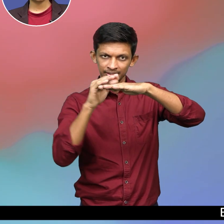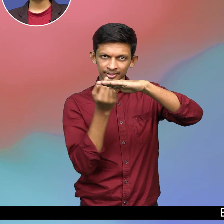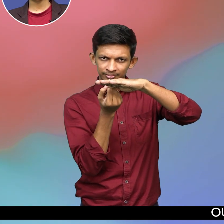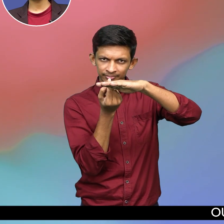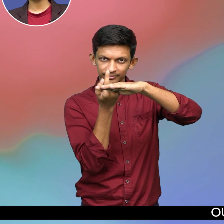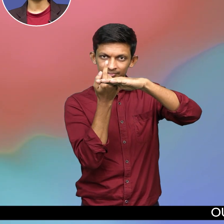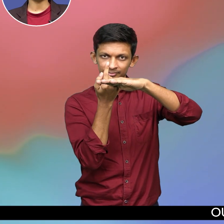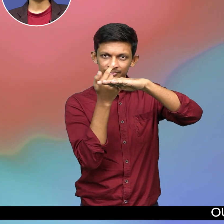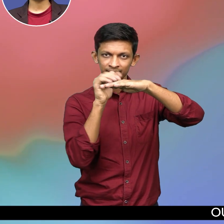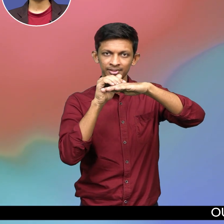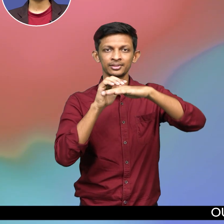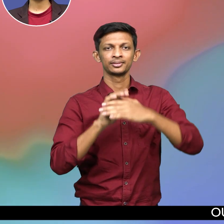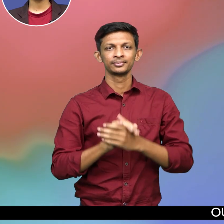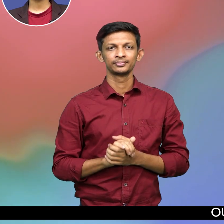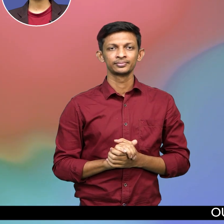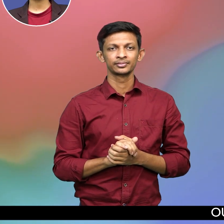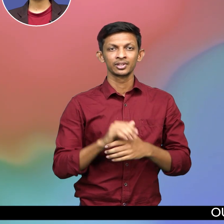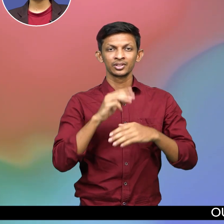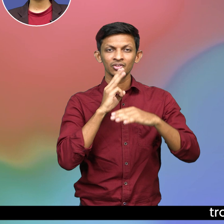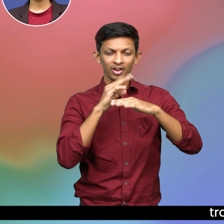epidermis, outer layer,